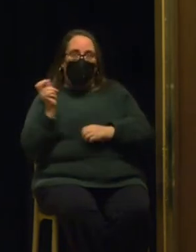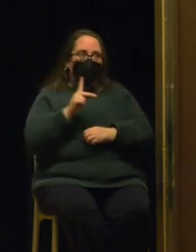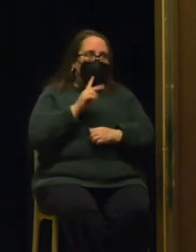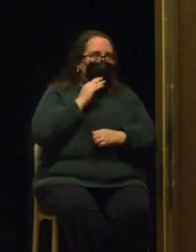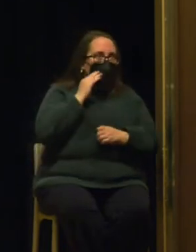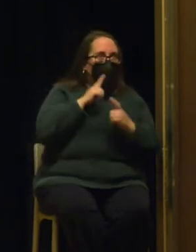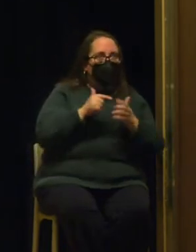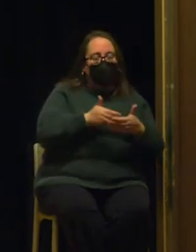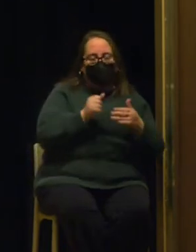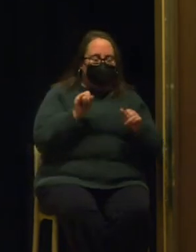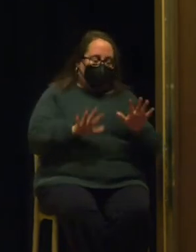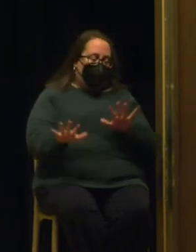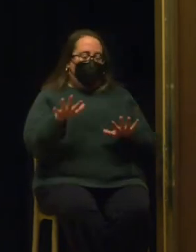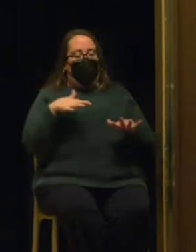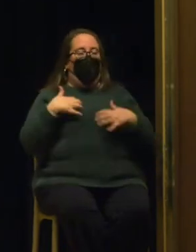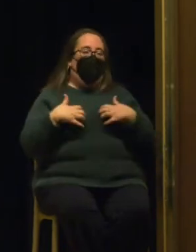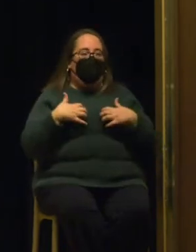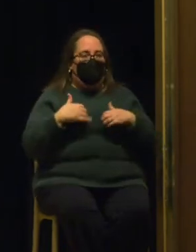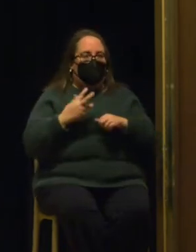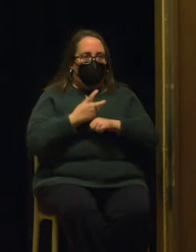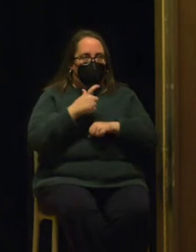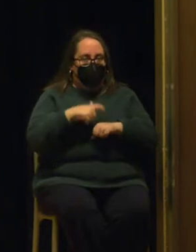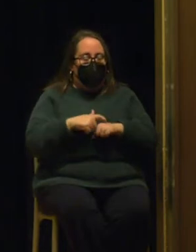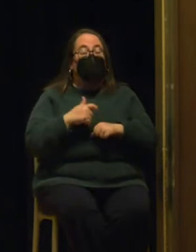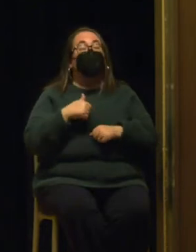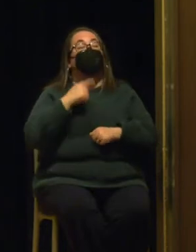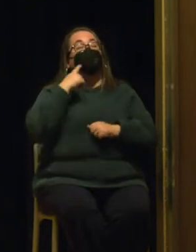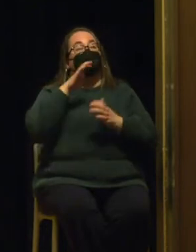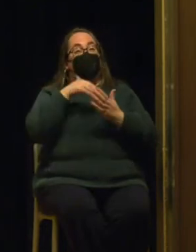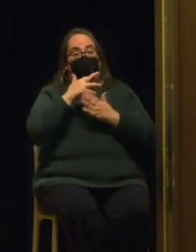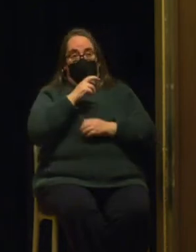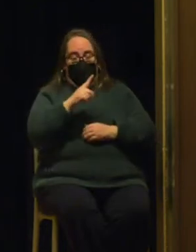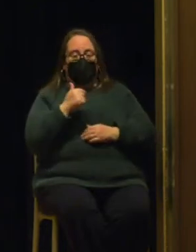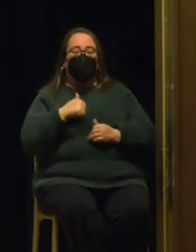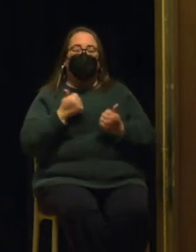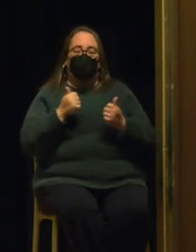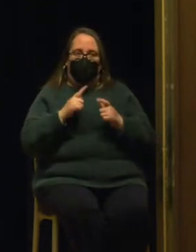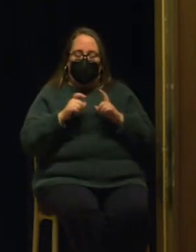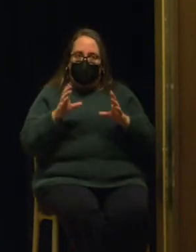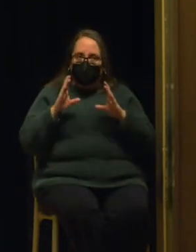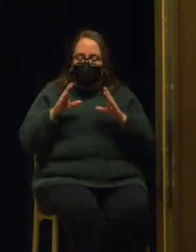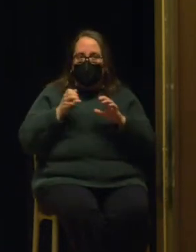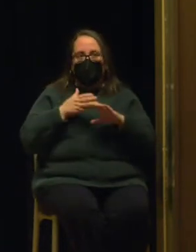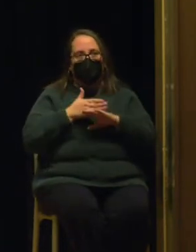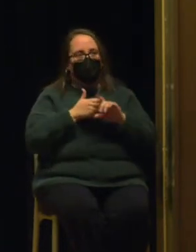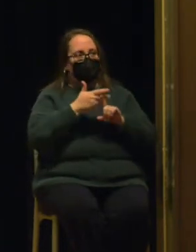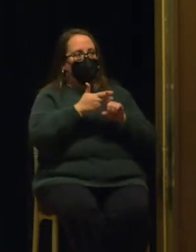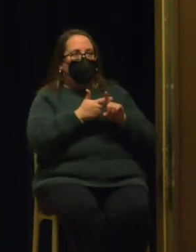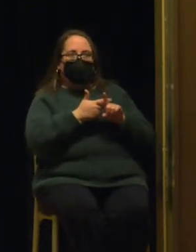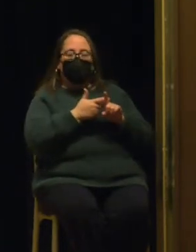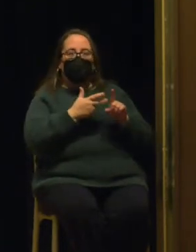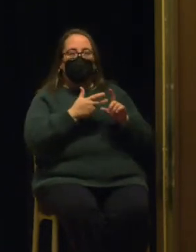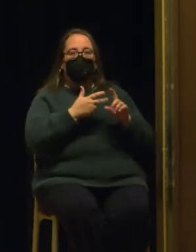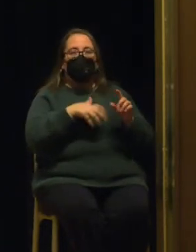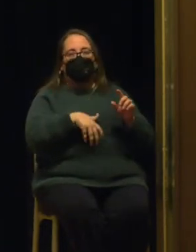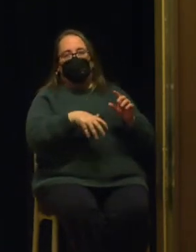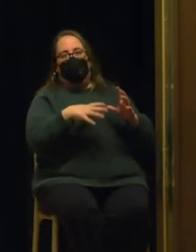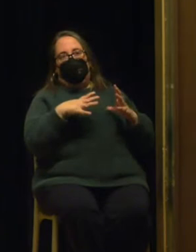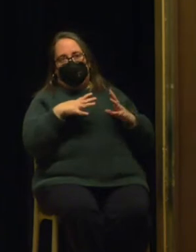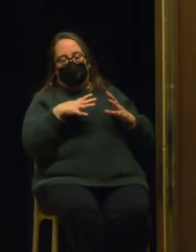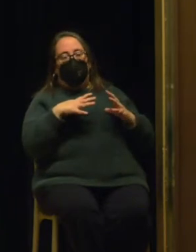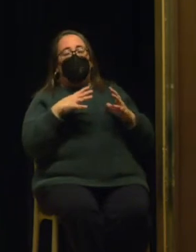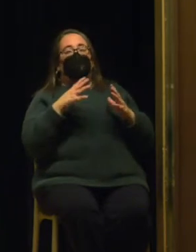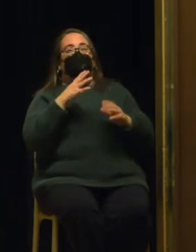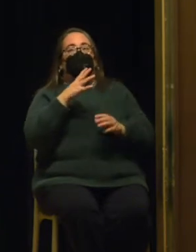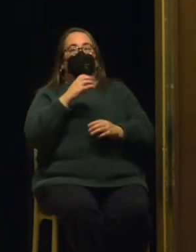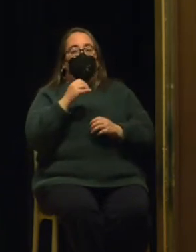baby. So it's a really hard time. So I had just come back. I was trying to, you know, after 3 months of maternity leave, and I had